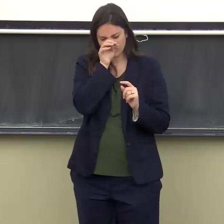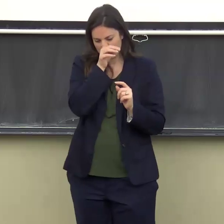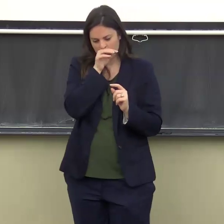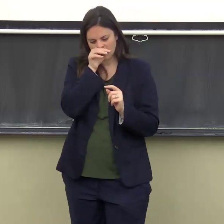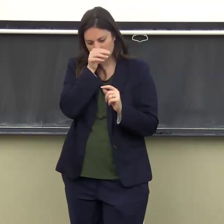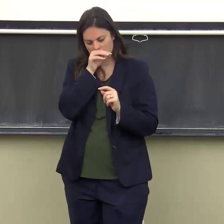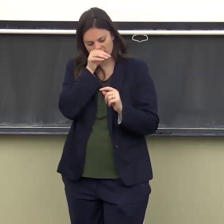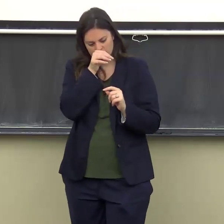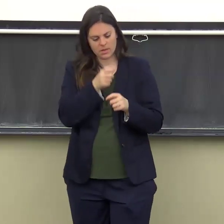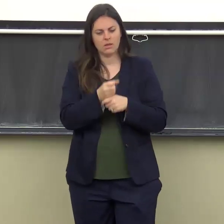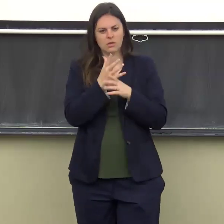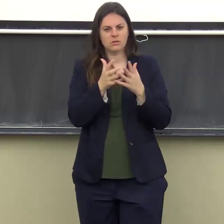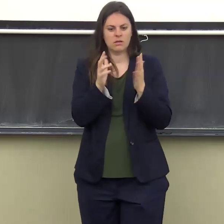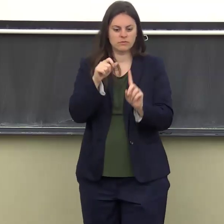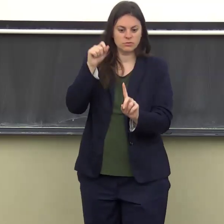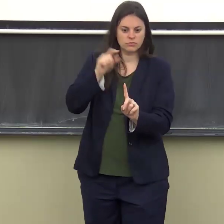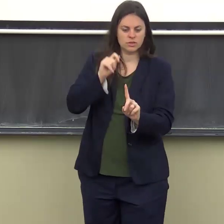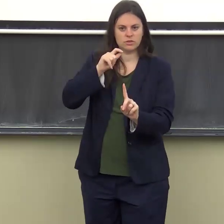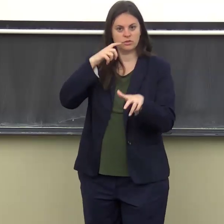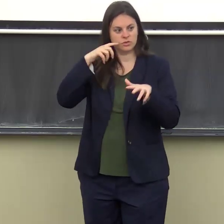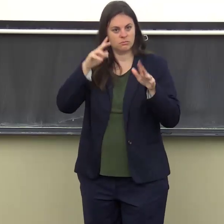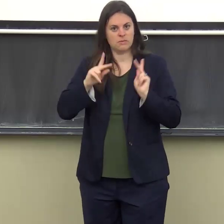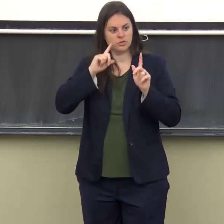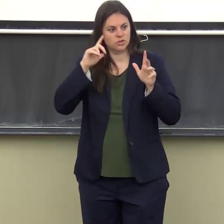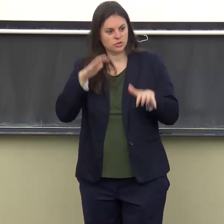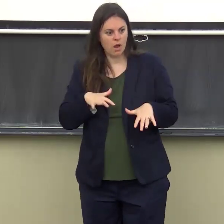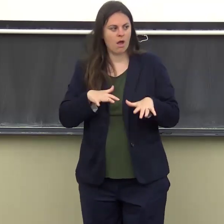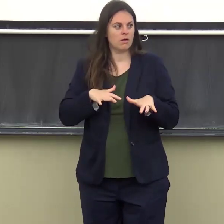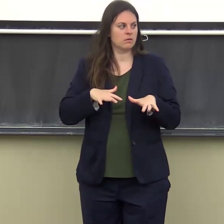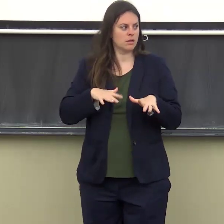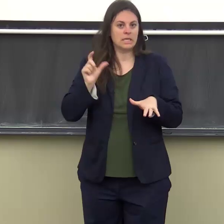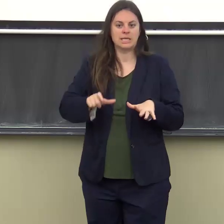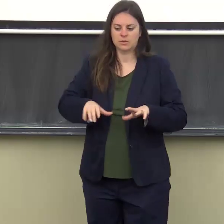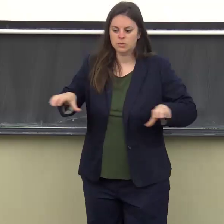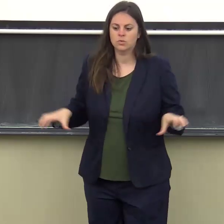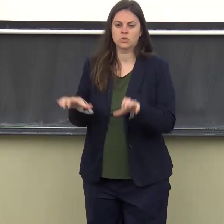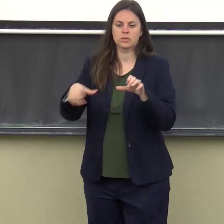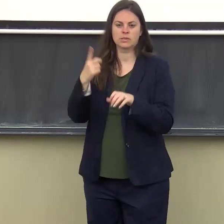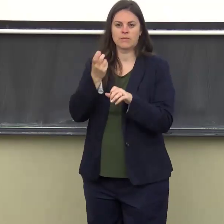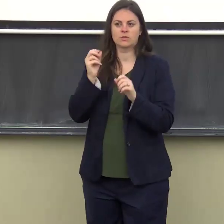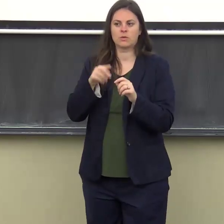shocking people into doing something. So they want to replicate it on a global level.